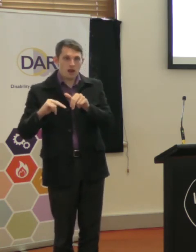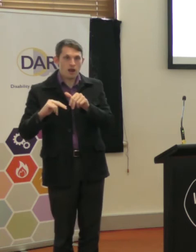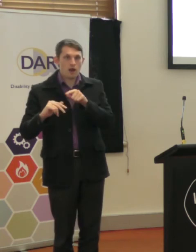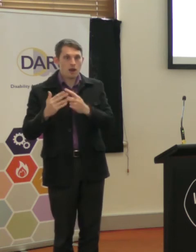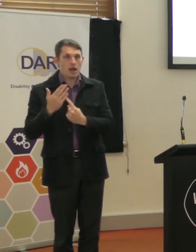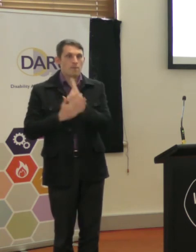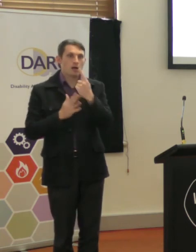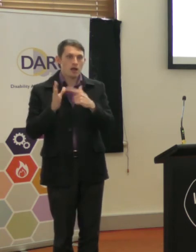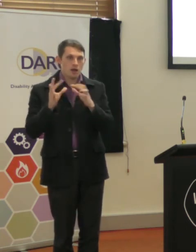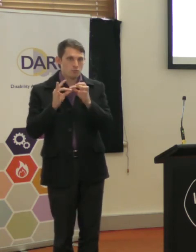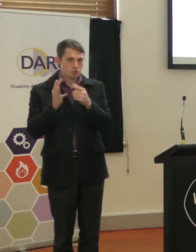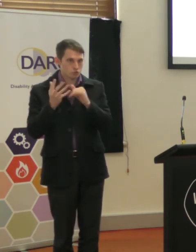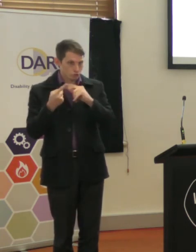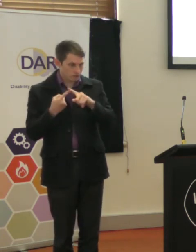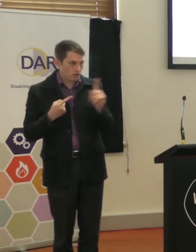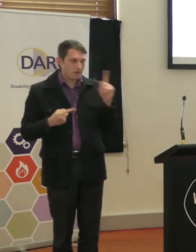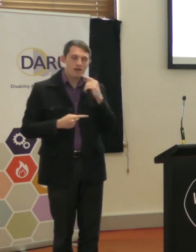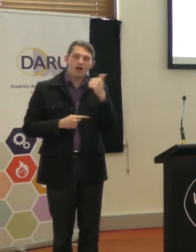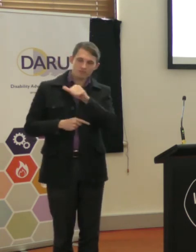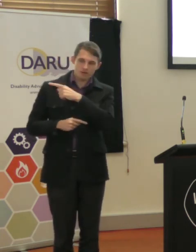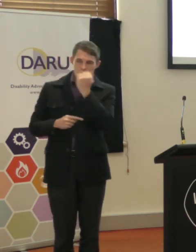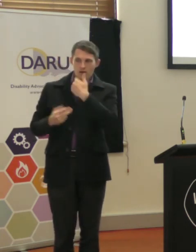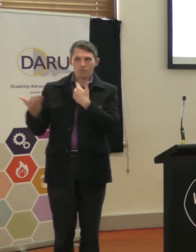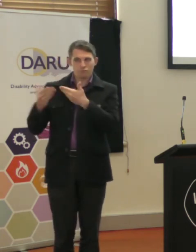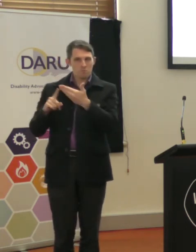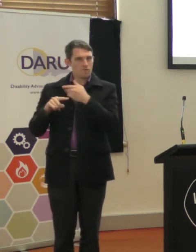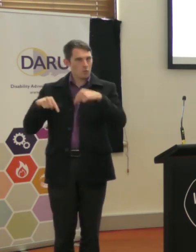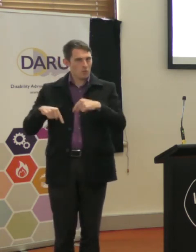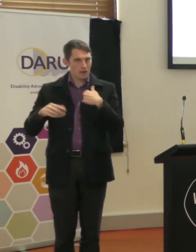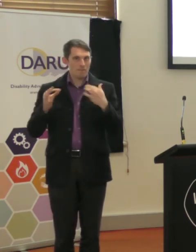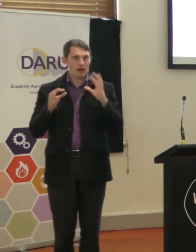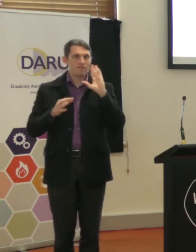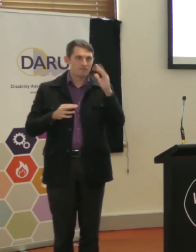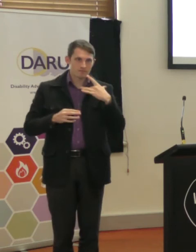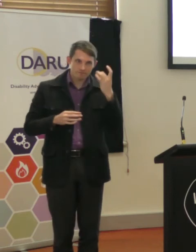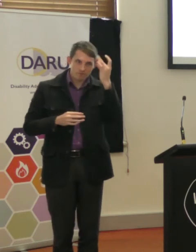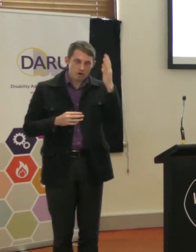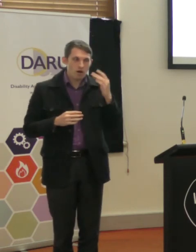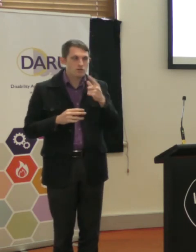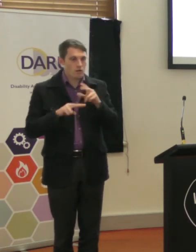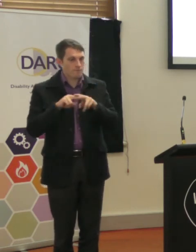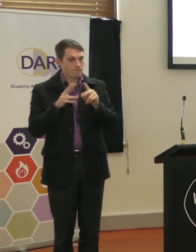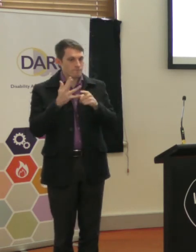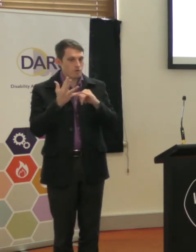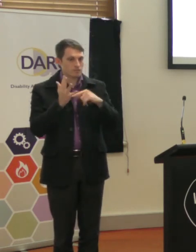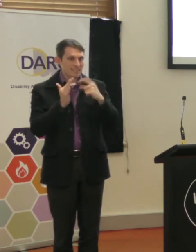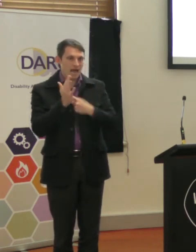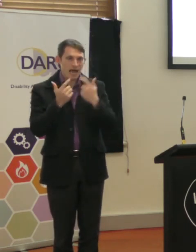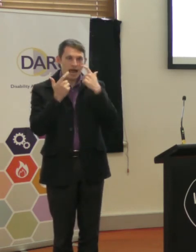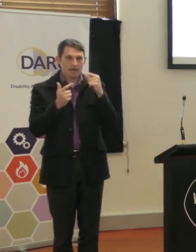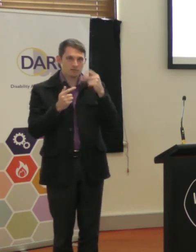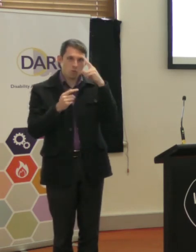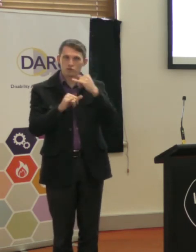we? I said I'd mention it and then I didn't. So foster care is an institution. As I said, it's defined really broadly.